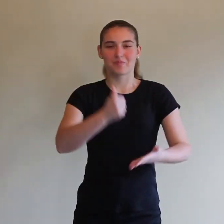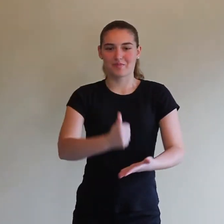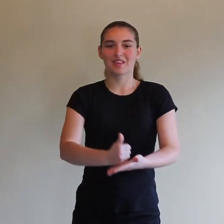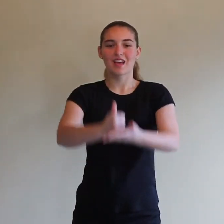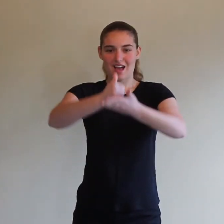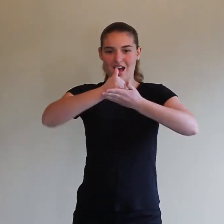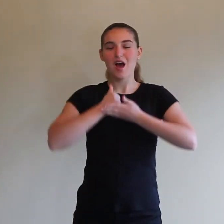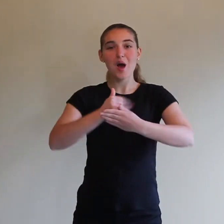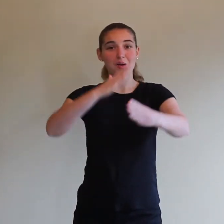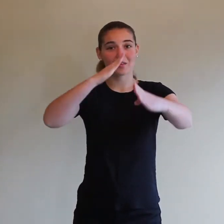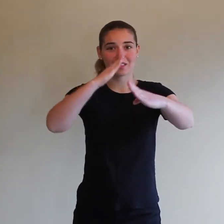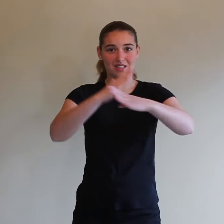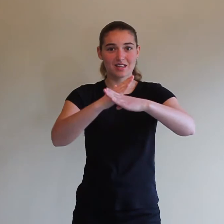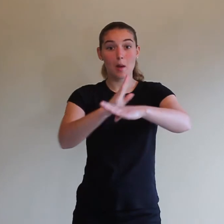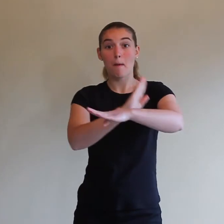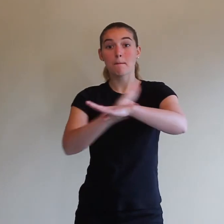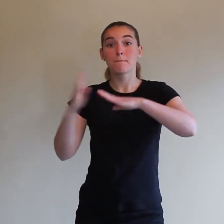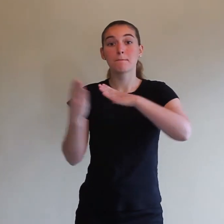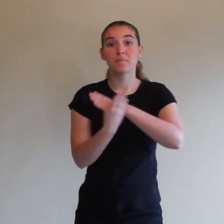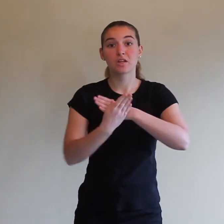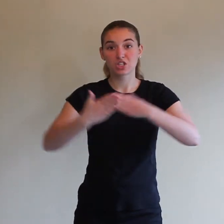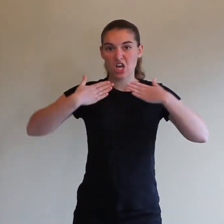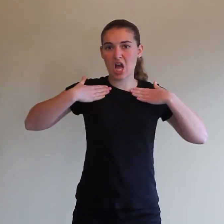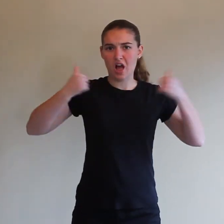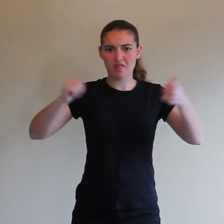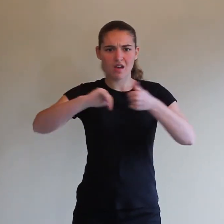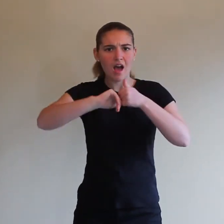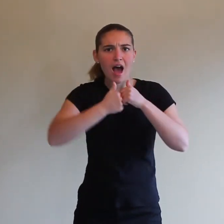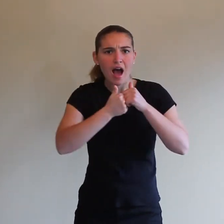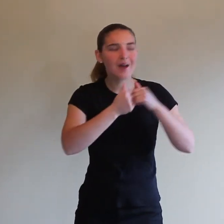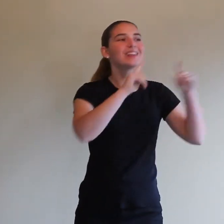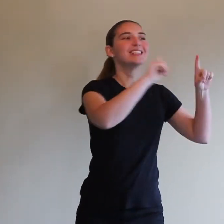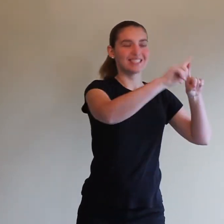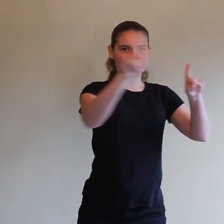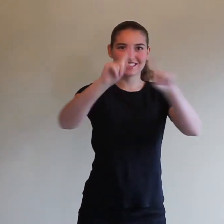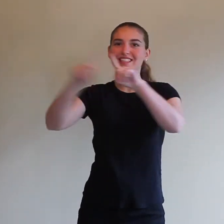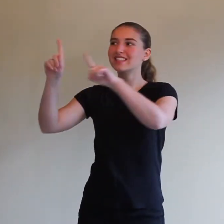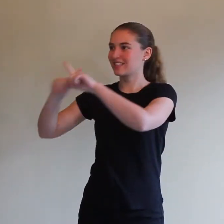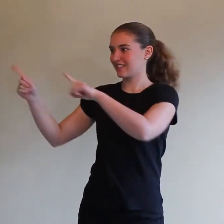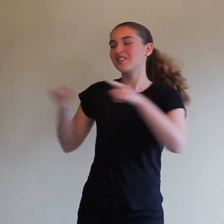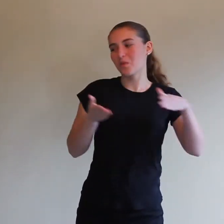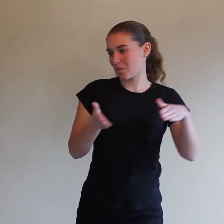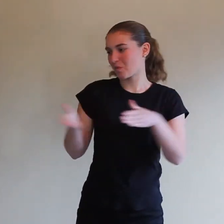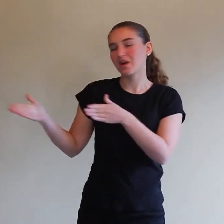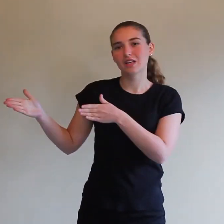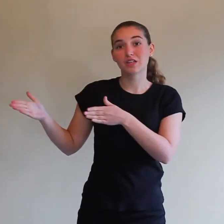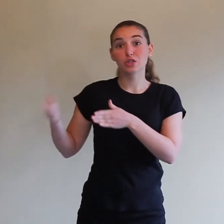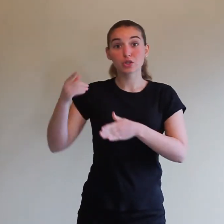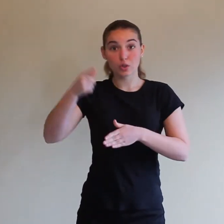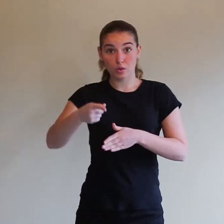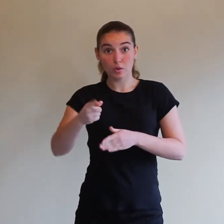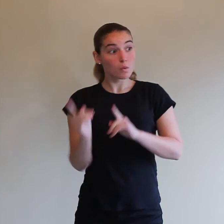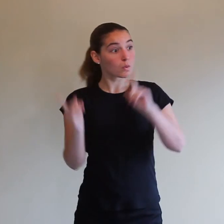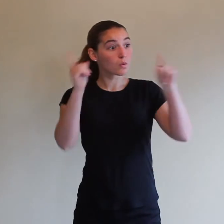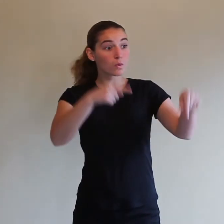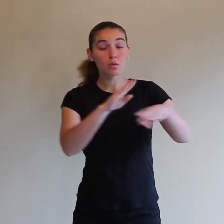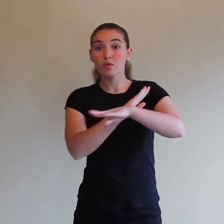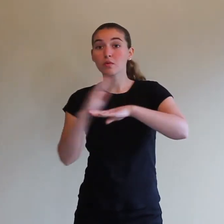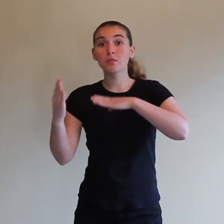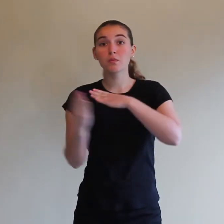help us in protecting these precious environments. There are so many easy ways that we can keep our coastlines